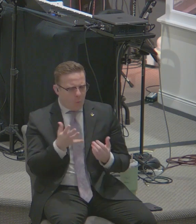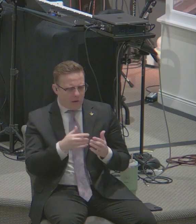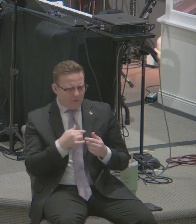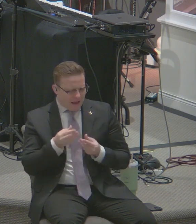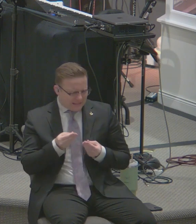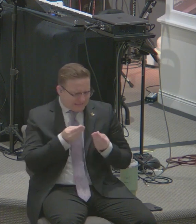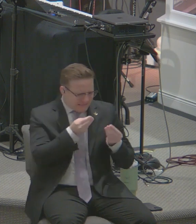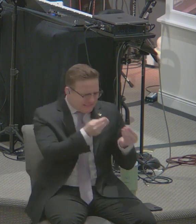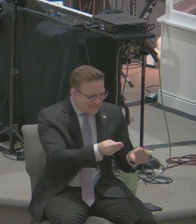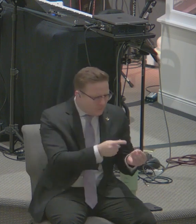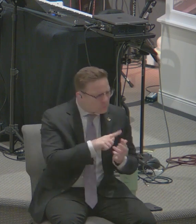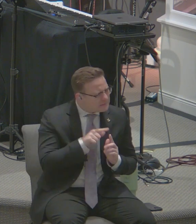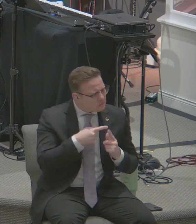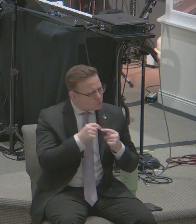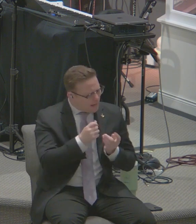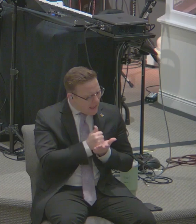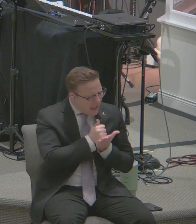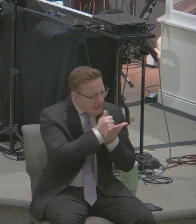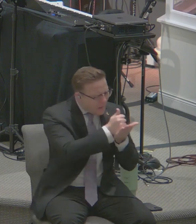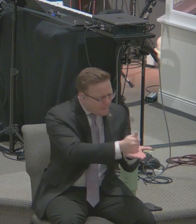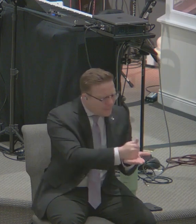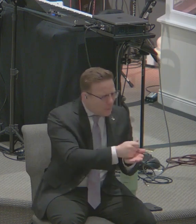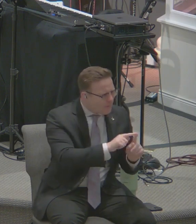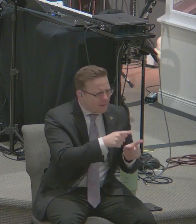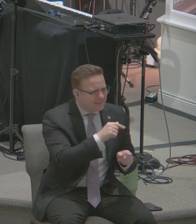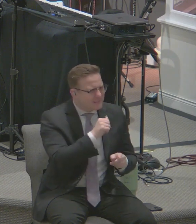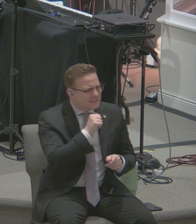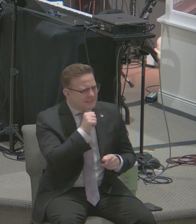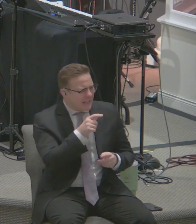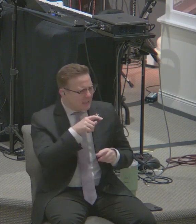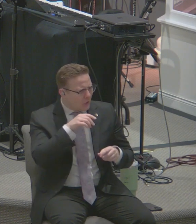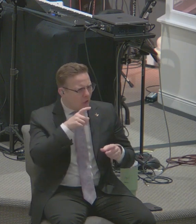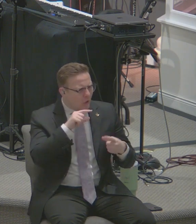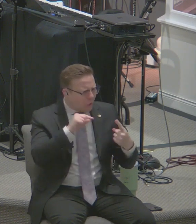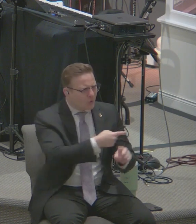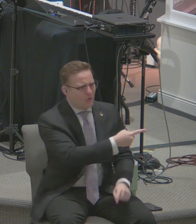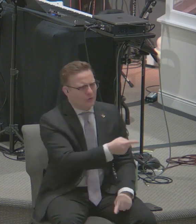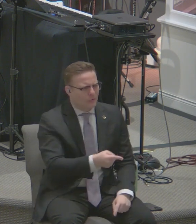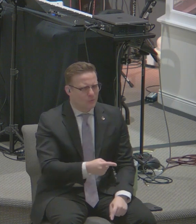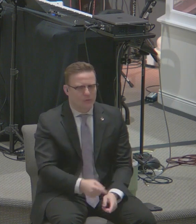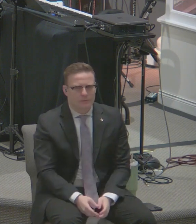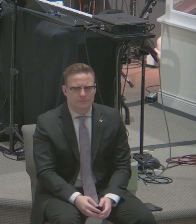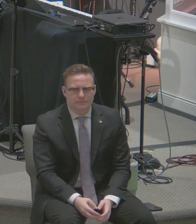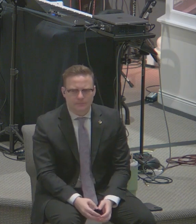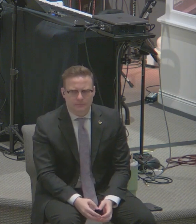give them is to help them, not to help me.